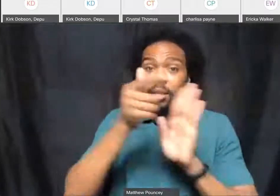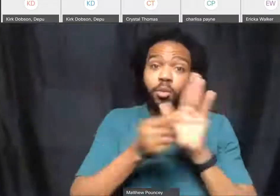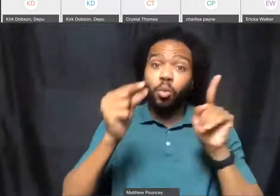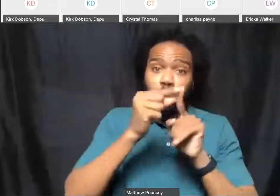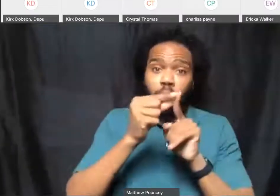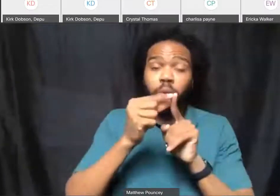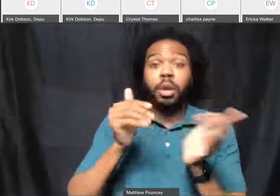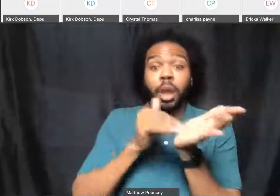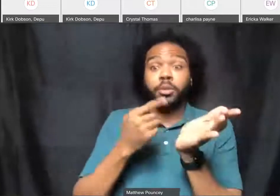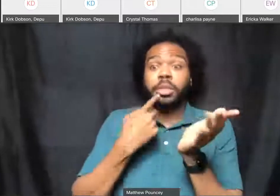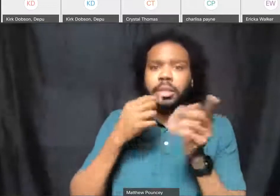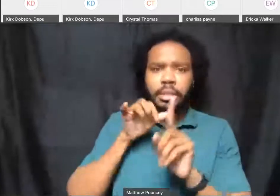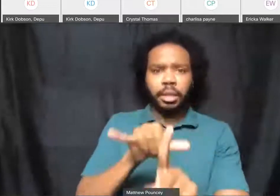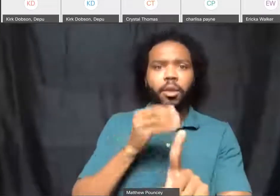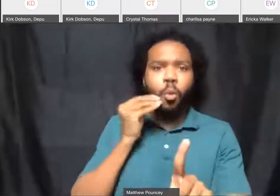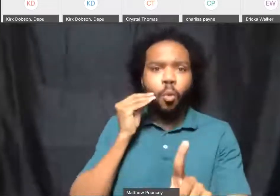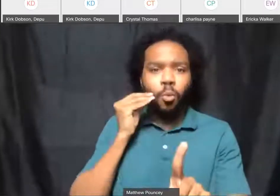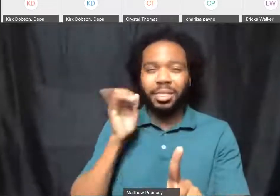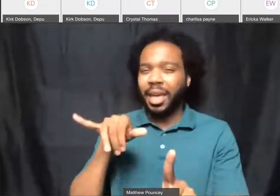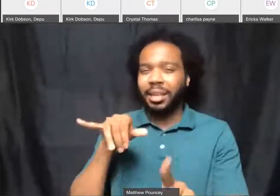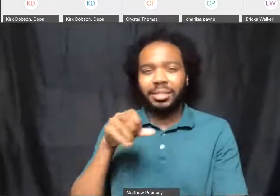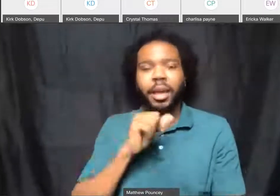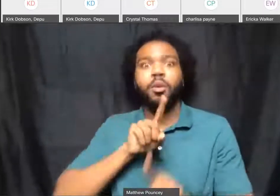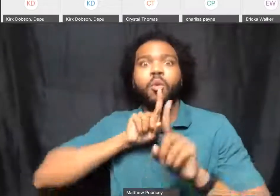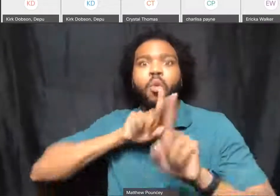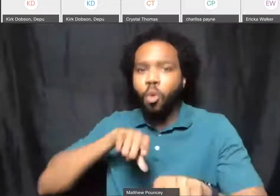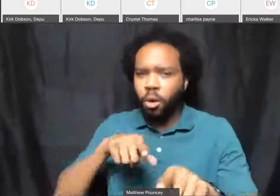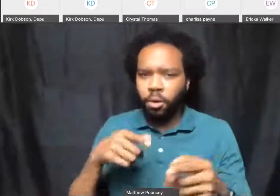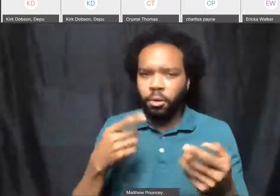That is not an order of quarantine.